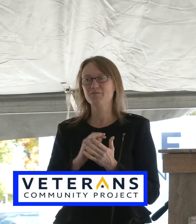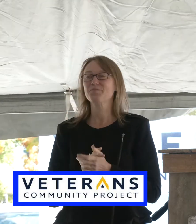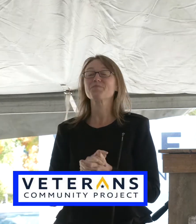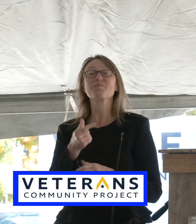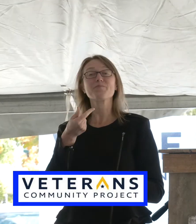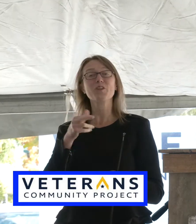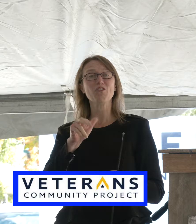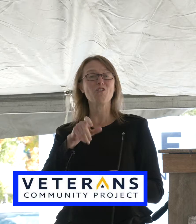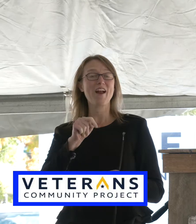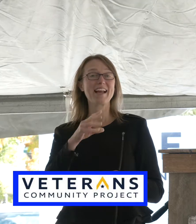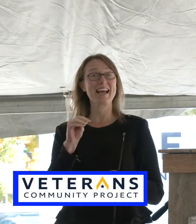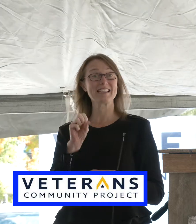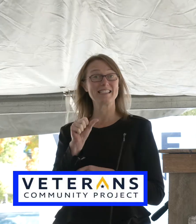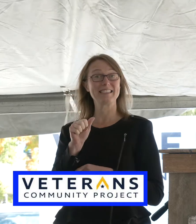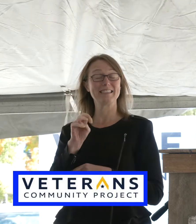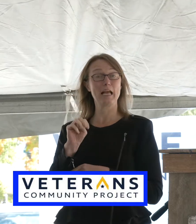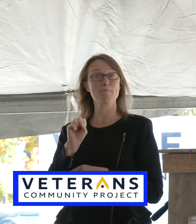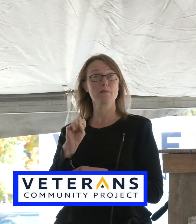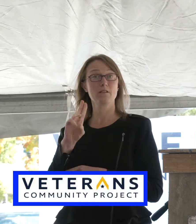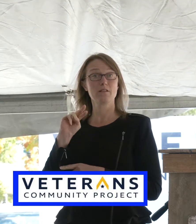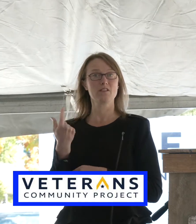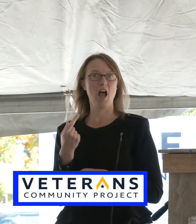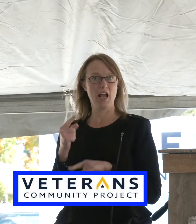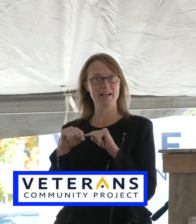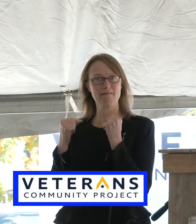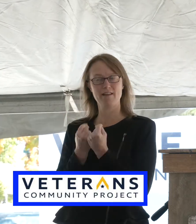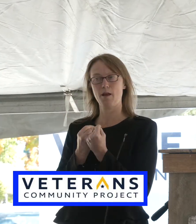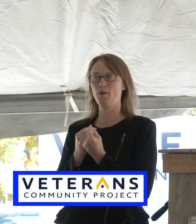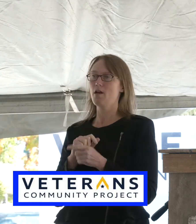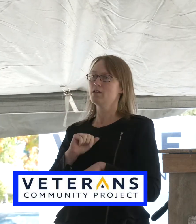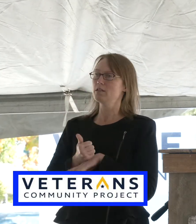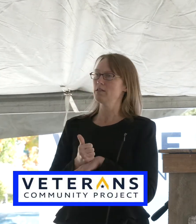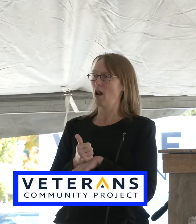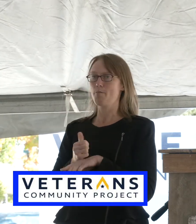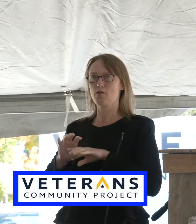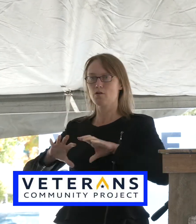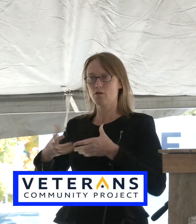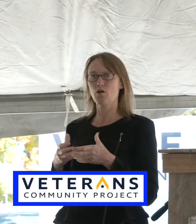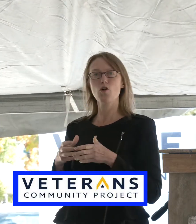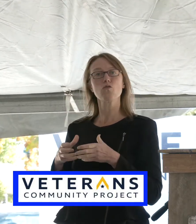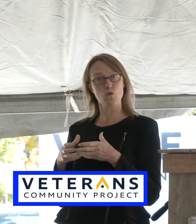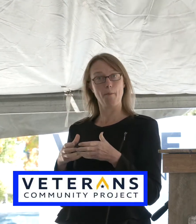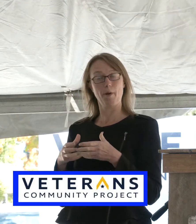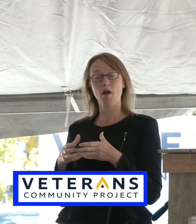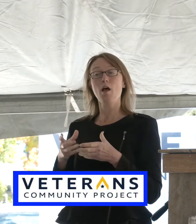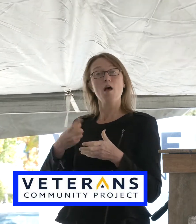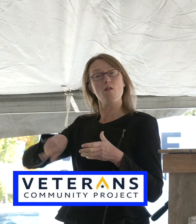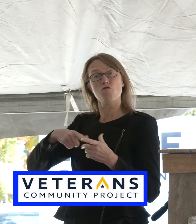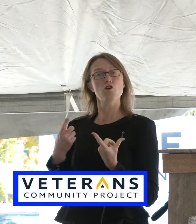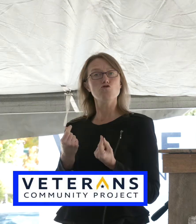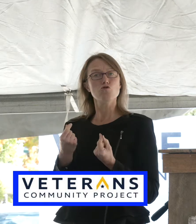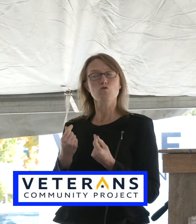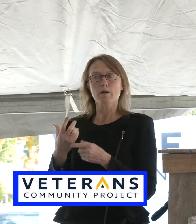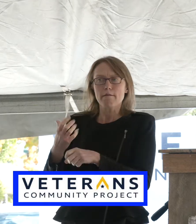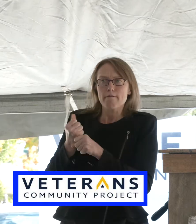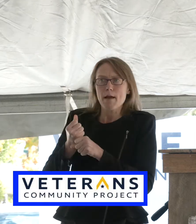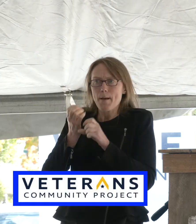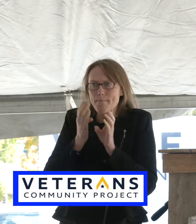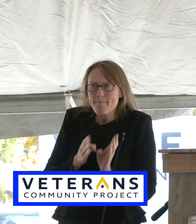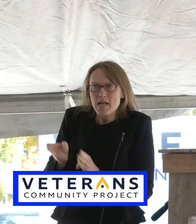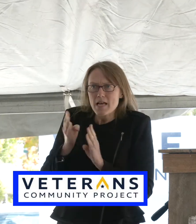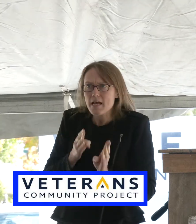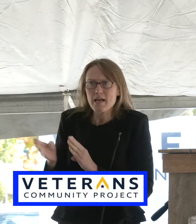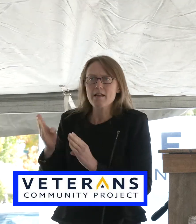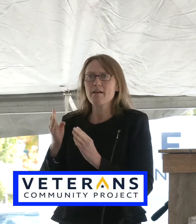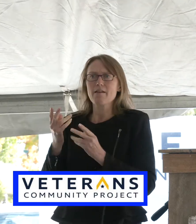Grant and the Sandstone team were able to assemble an incredible professional group to assist in helping us acquire, plan, and design and construct the community